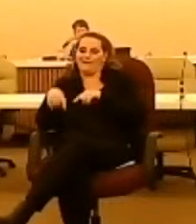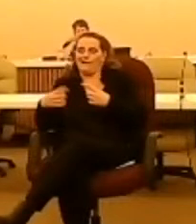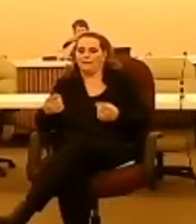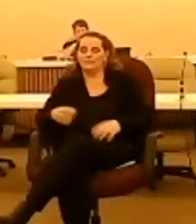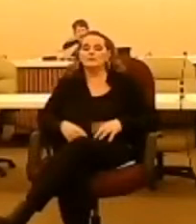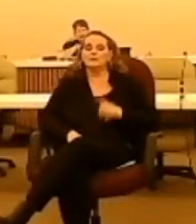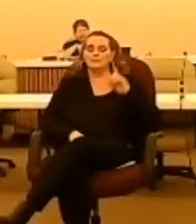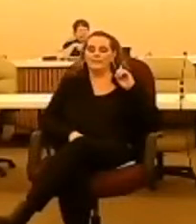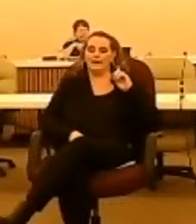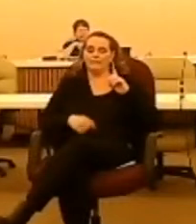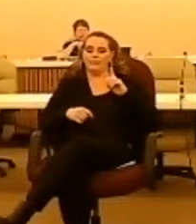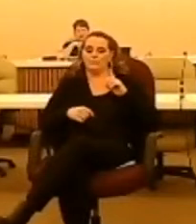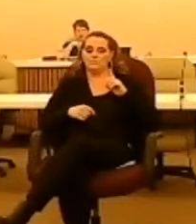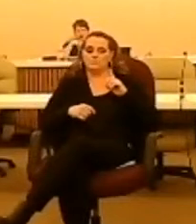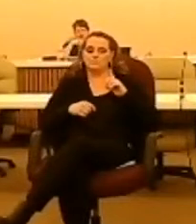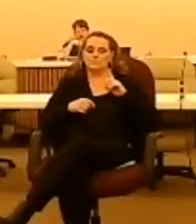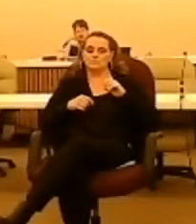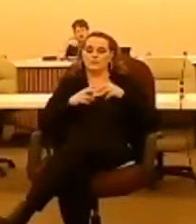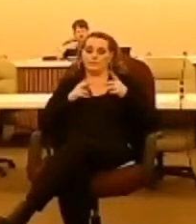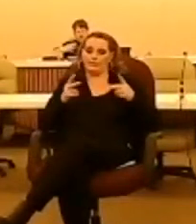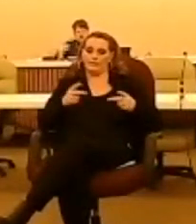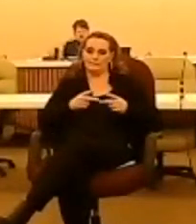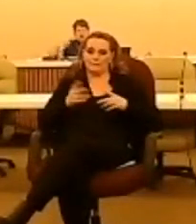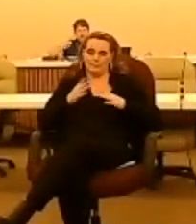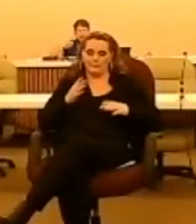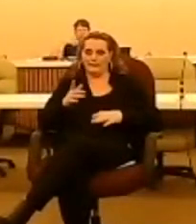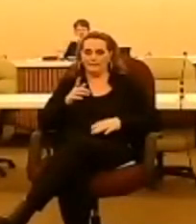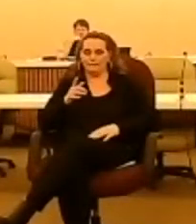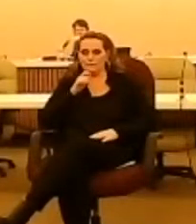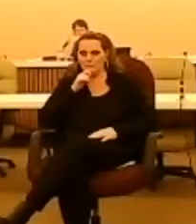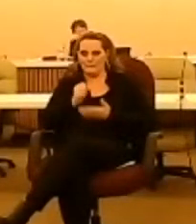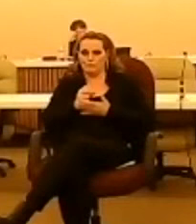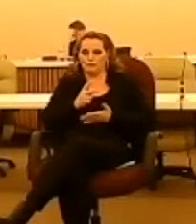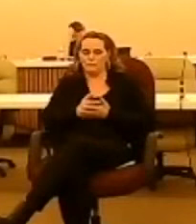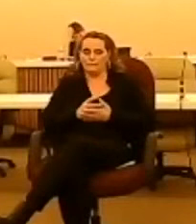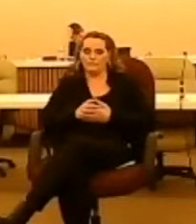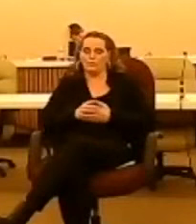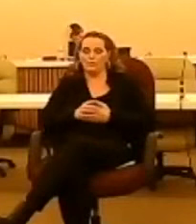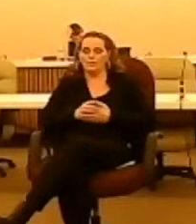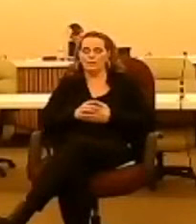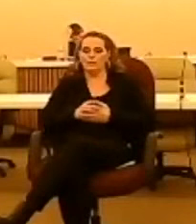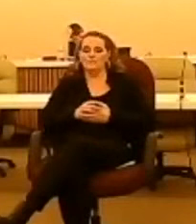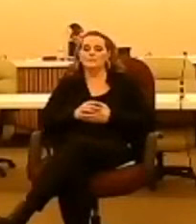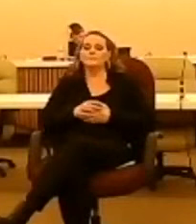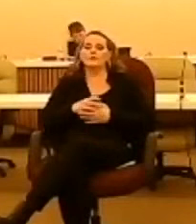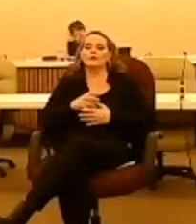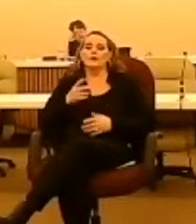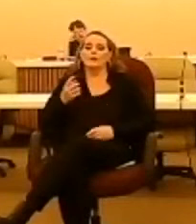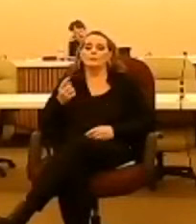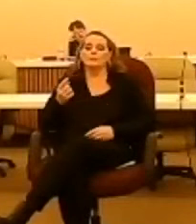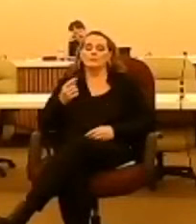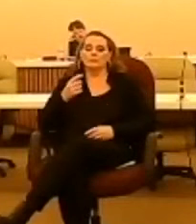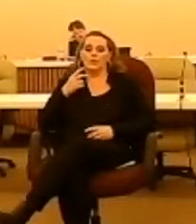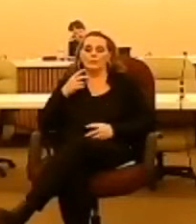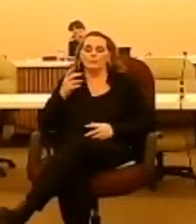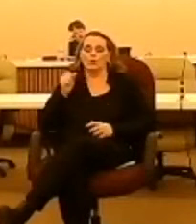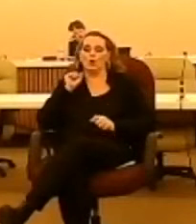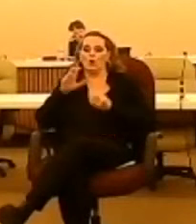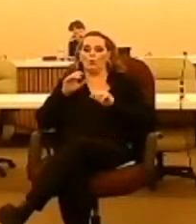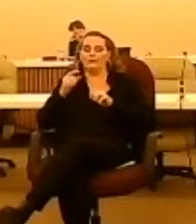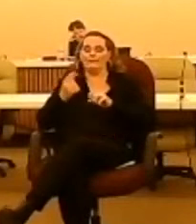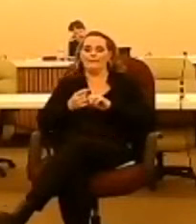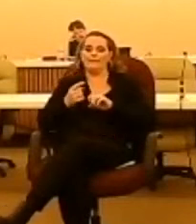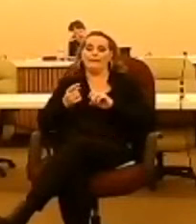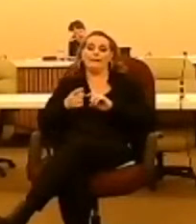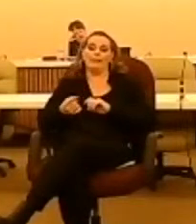from a site plan, there's no approval for rear loading. Rear loading. yes, there is no side door, outside door for the